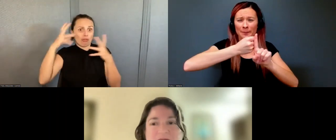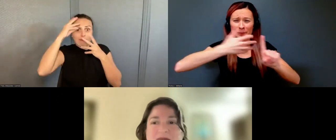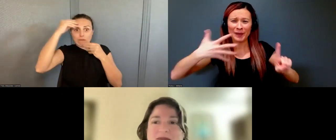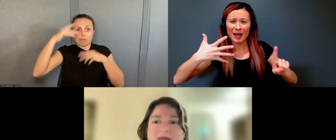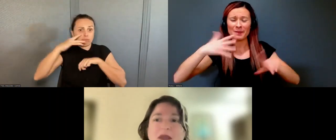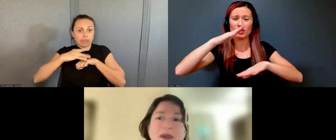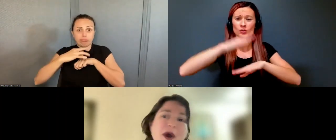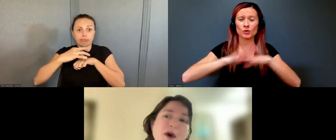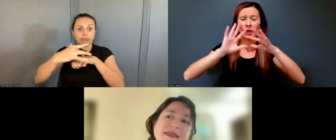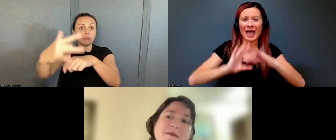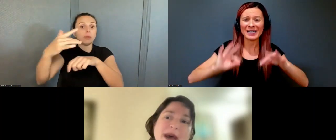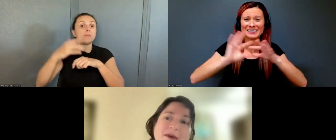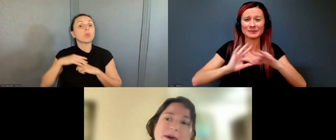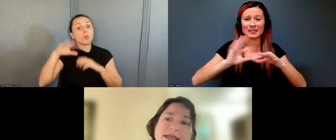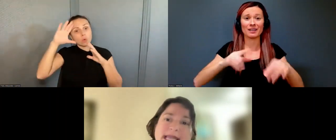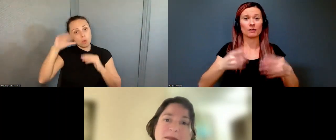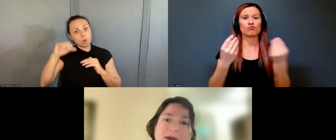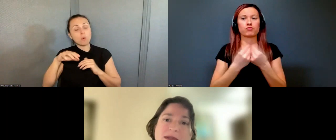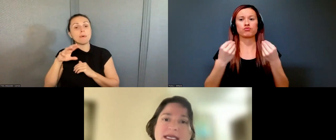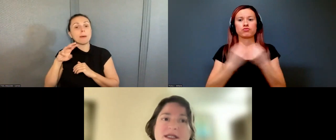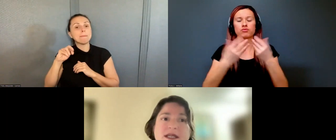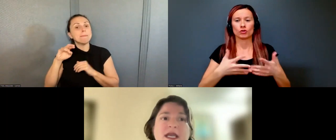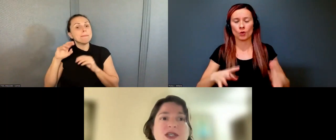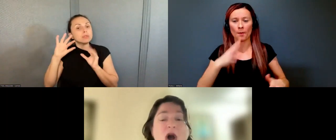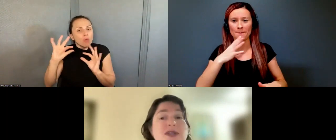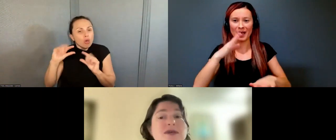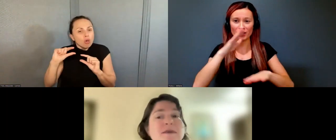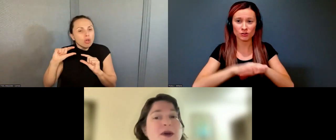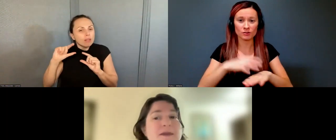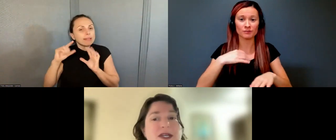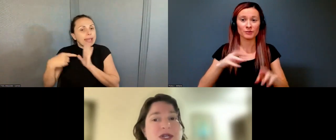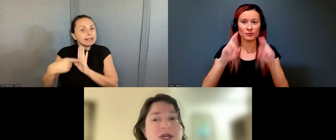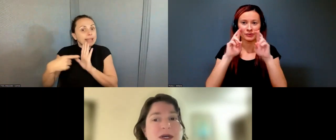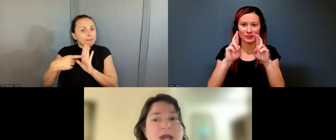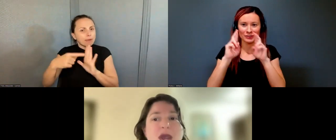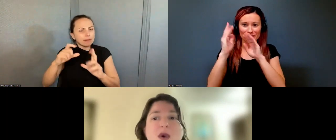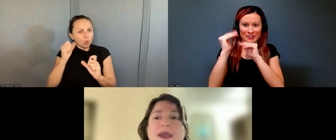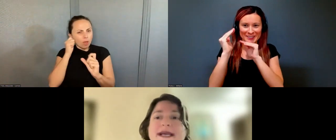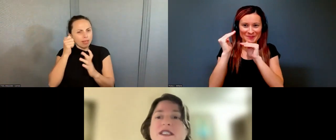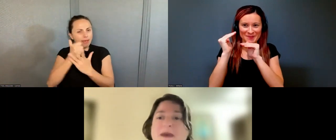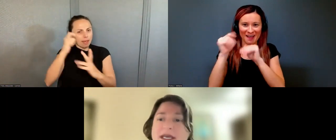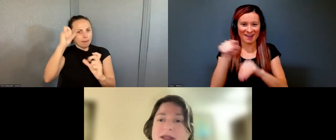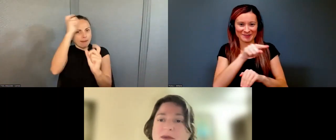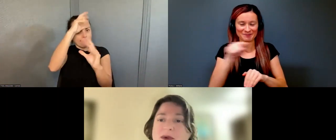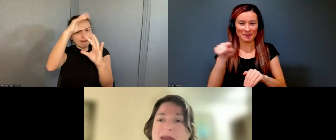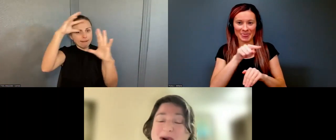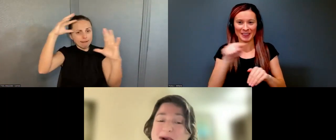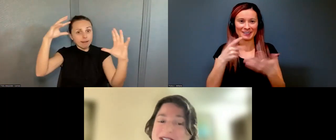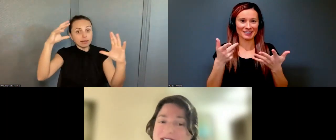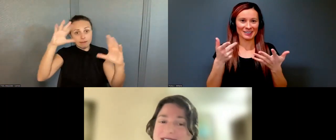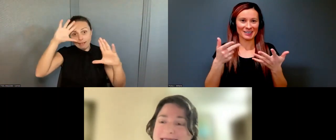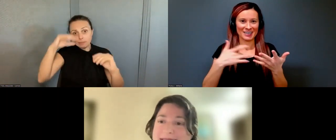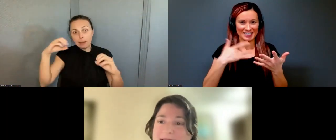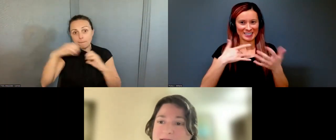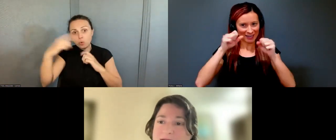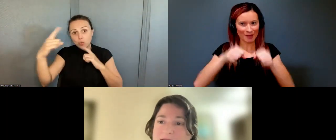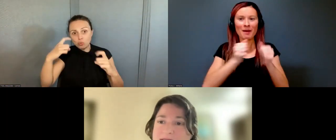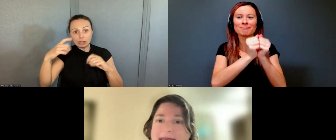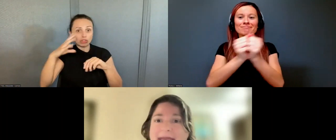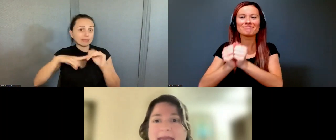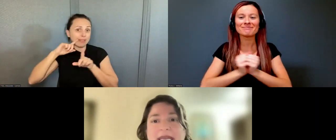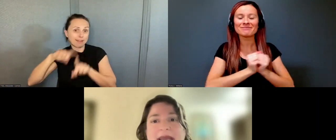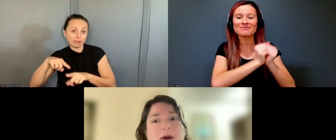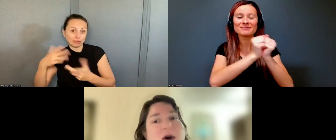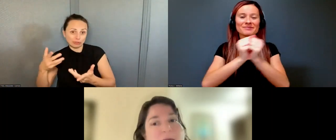cover. We hope that micro examples can talk to a bigger picture. We expect there will be more questions than